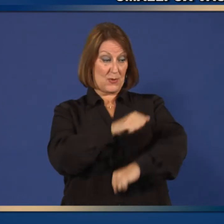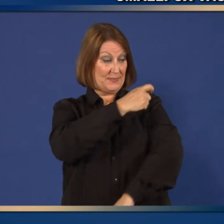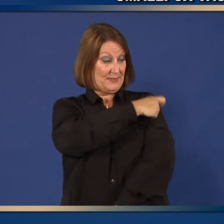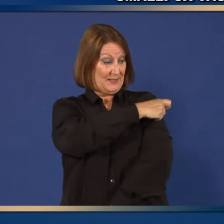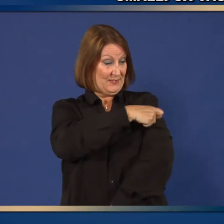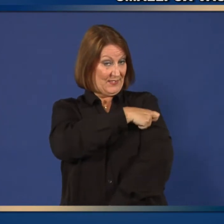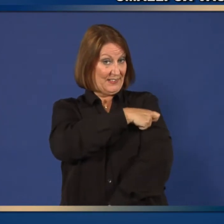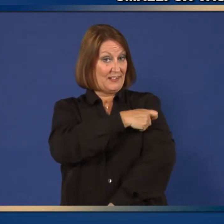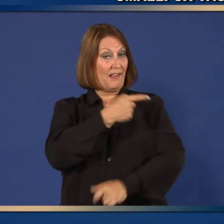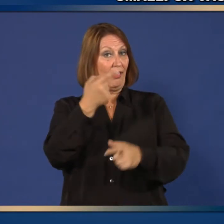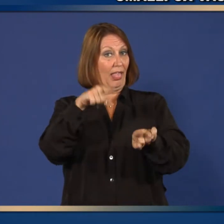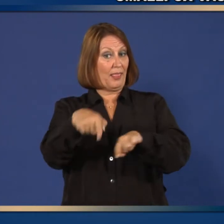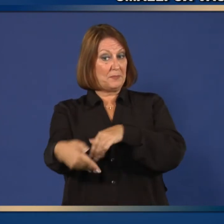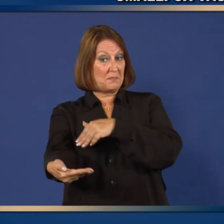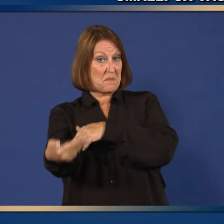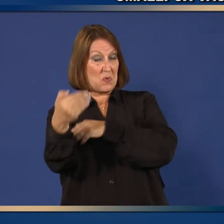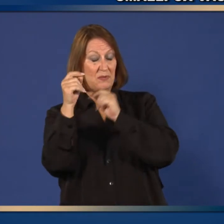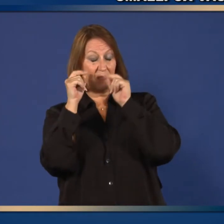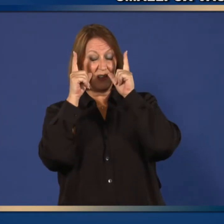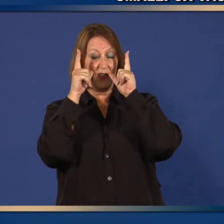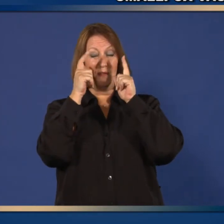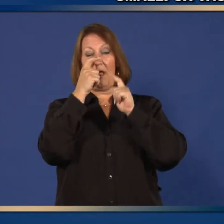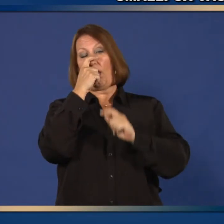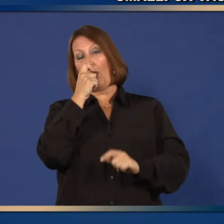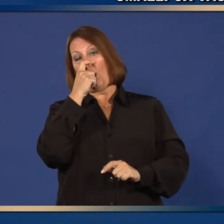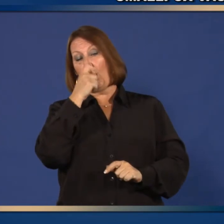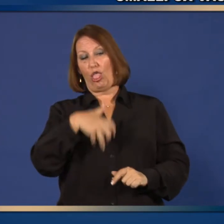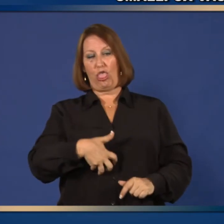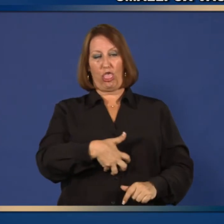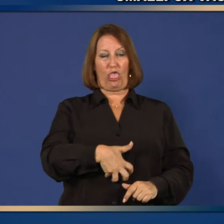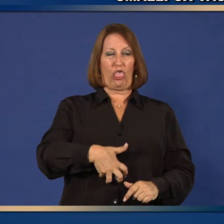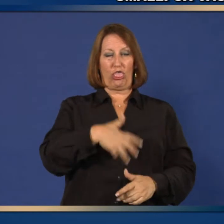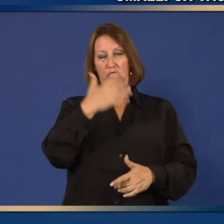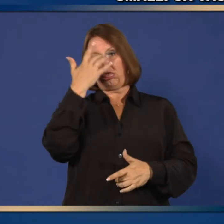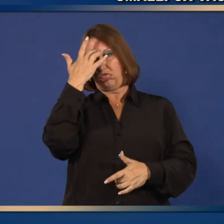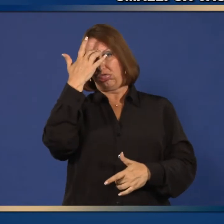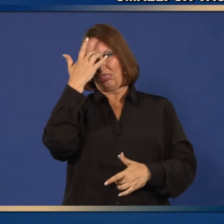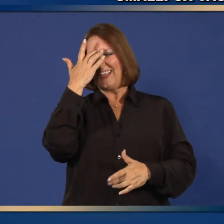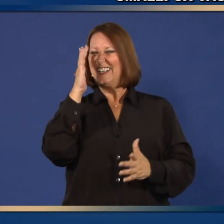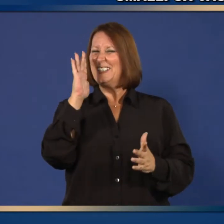you are better before getting the smallpox vaccine.